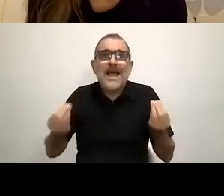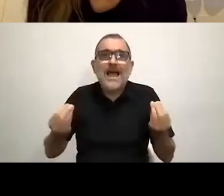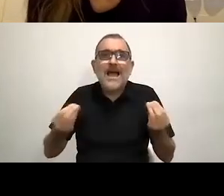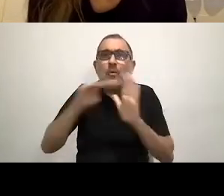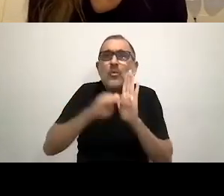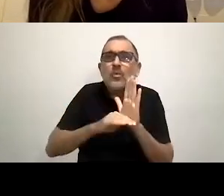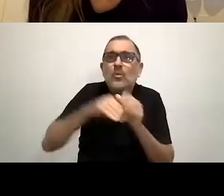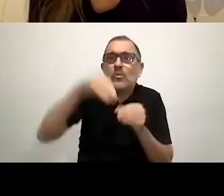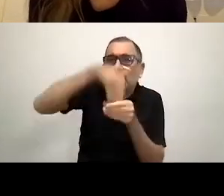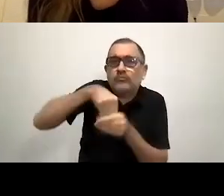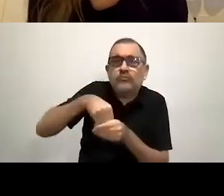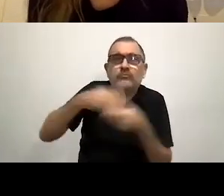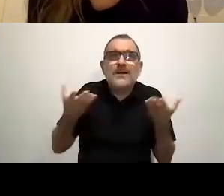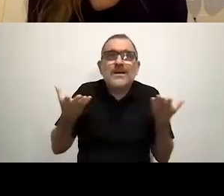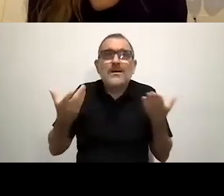out, because this is